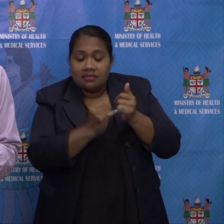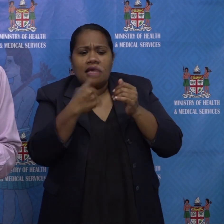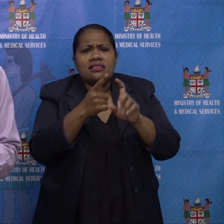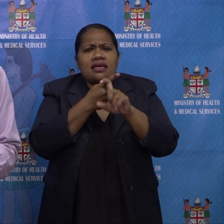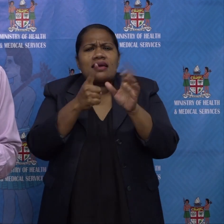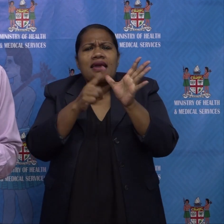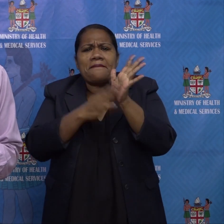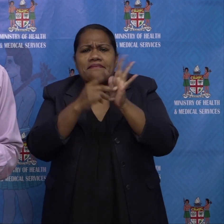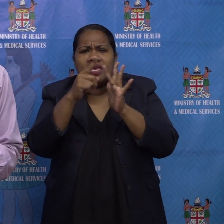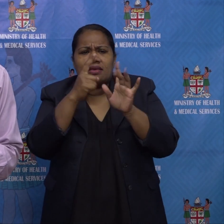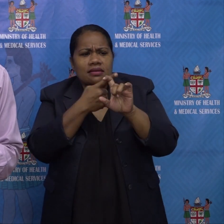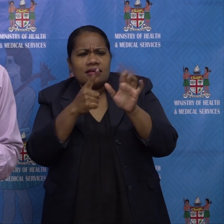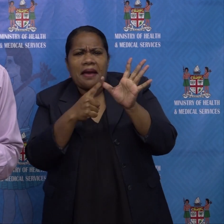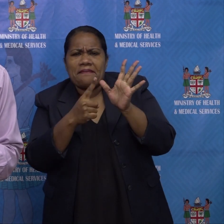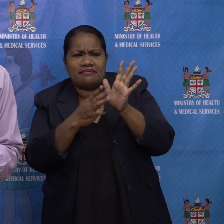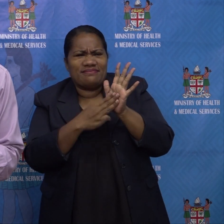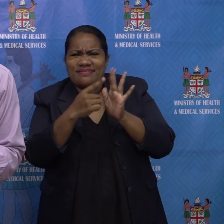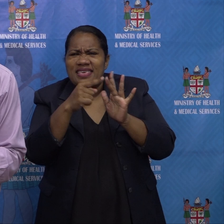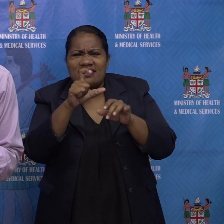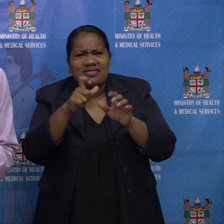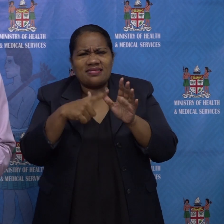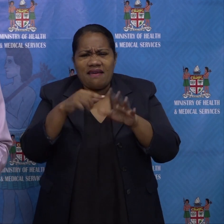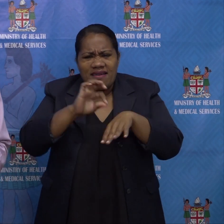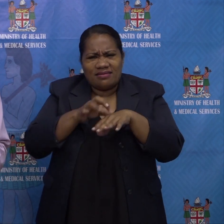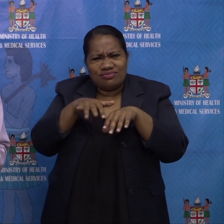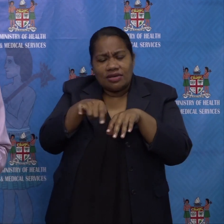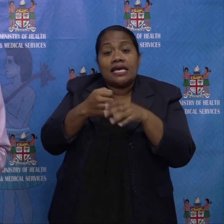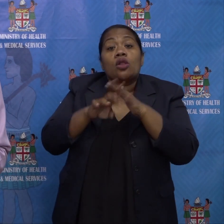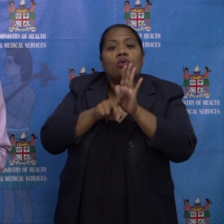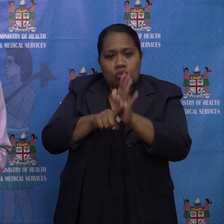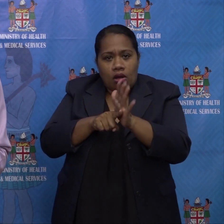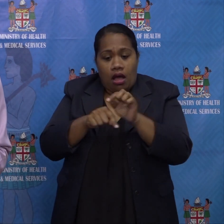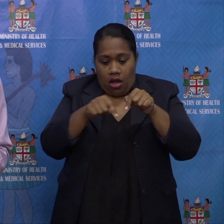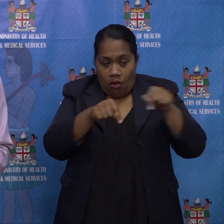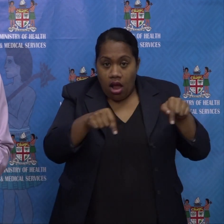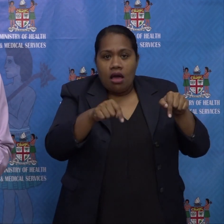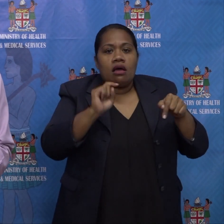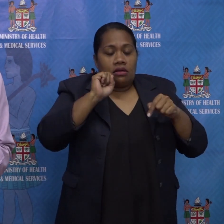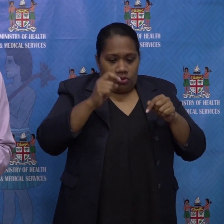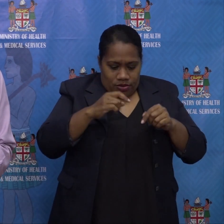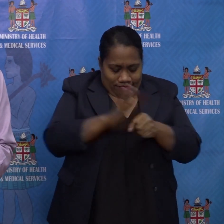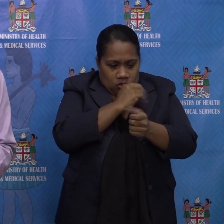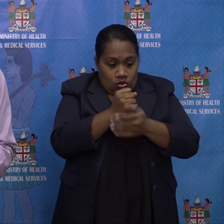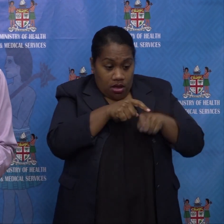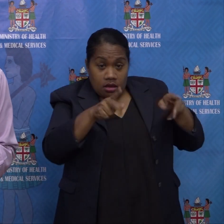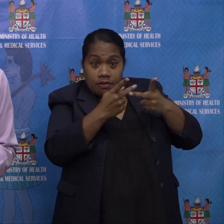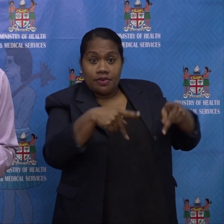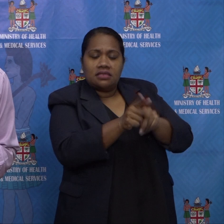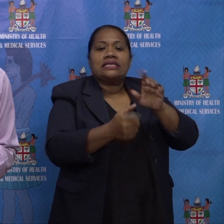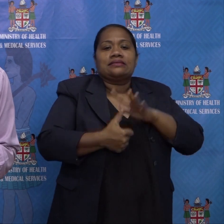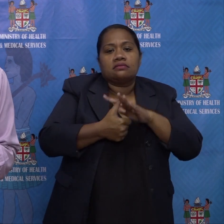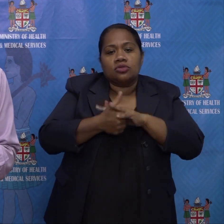We've activated the entire government machinery to ensure that these critical services remain accessible to our people. As we've